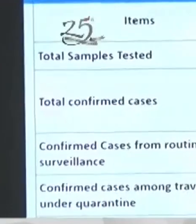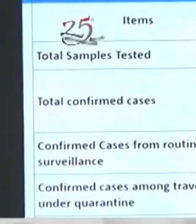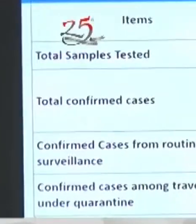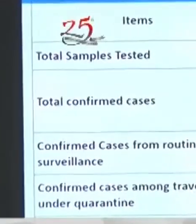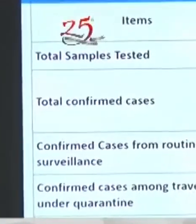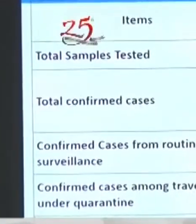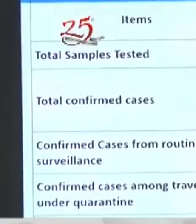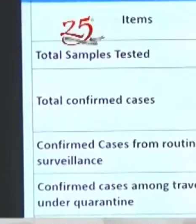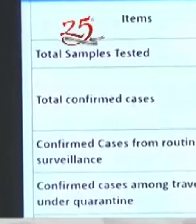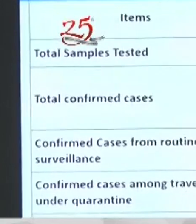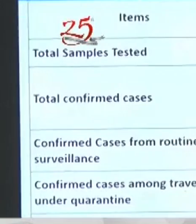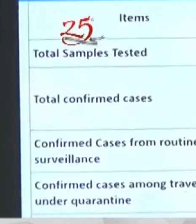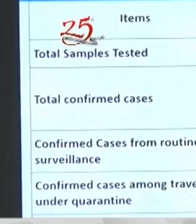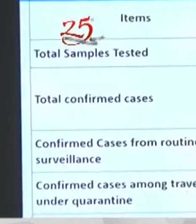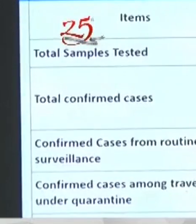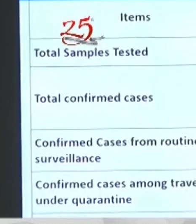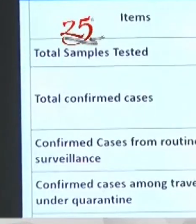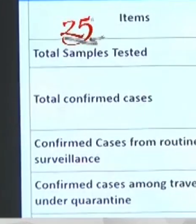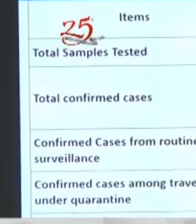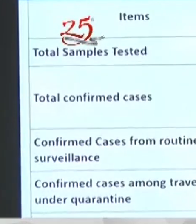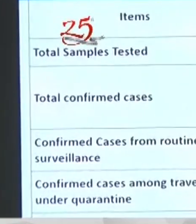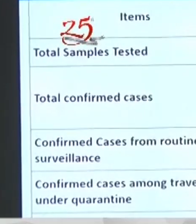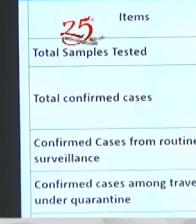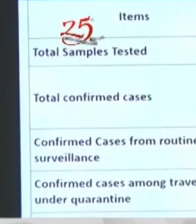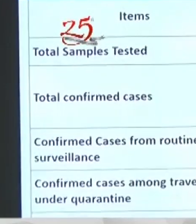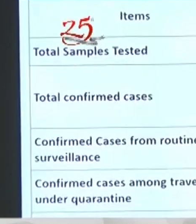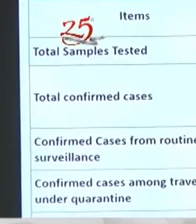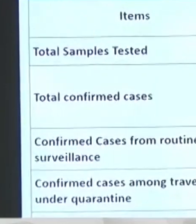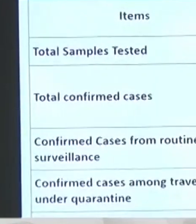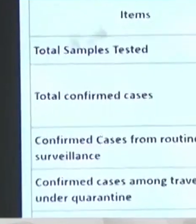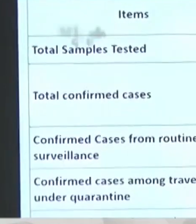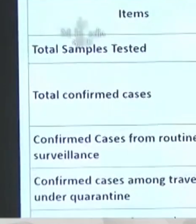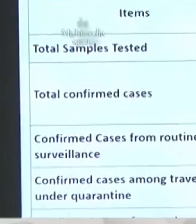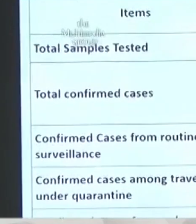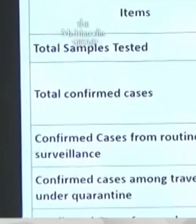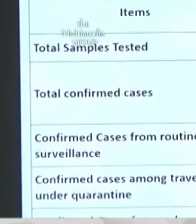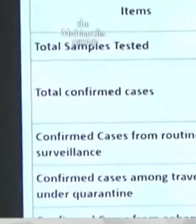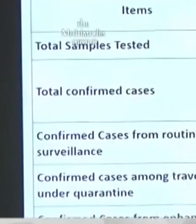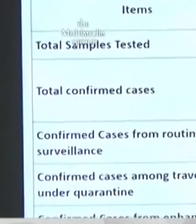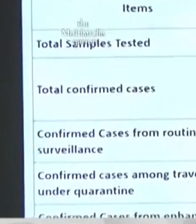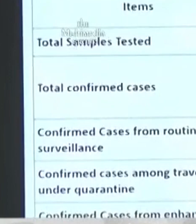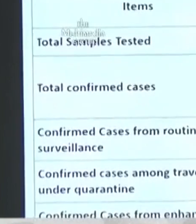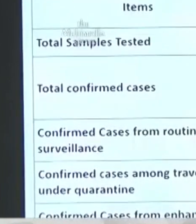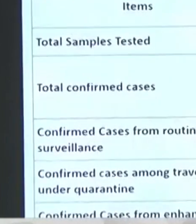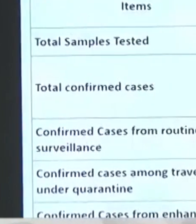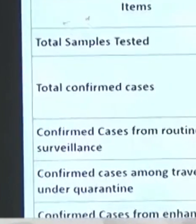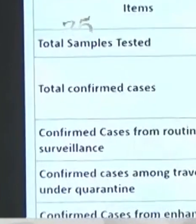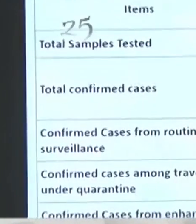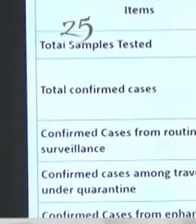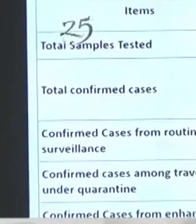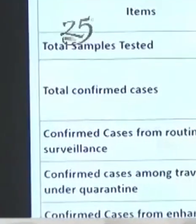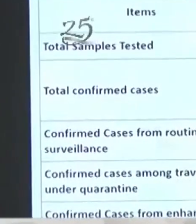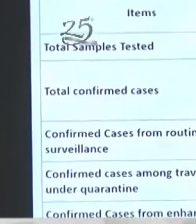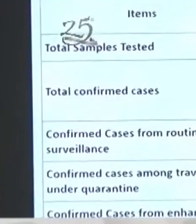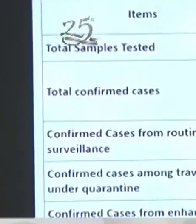Now, I noticed, just as I was on the phone, that one of the new networks is reporting that our case count is now 4,611. No,